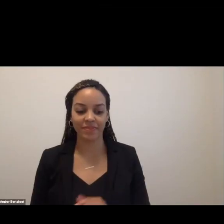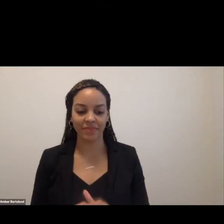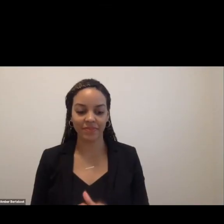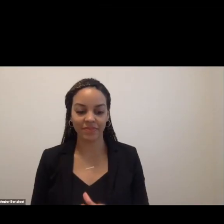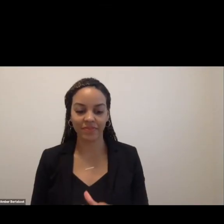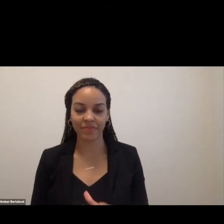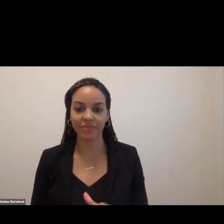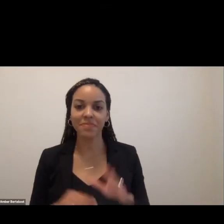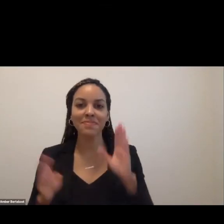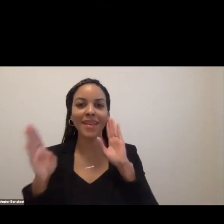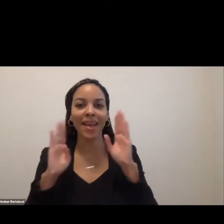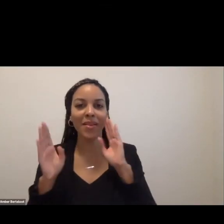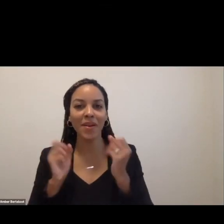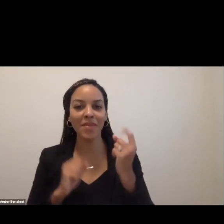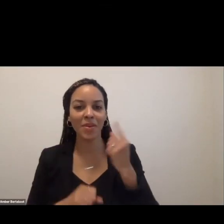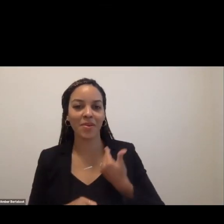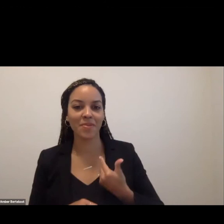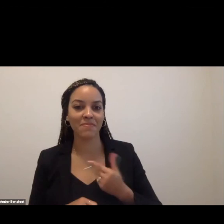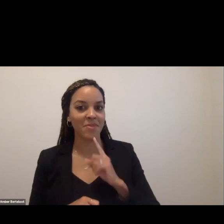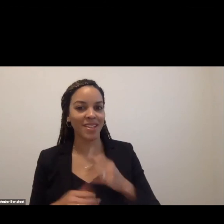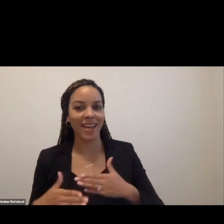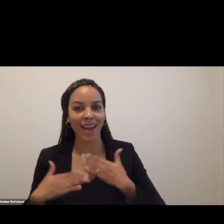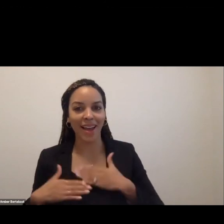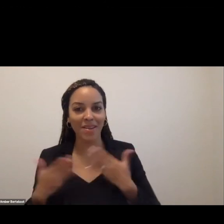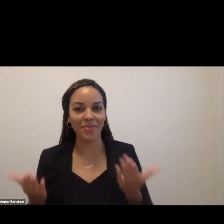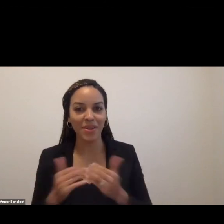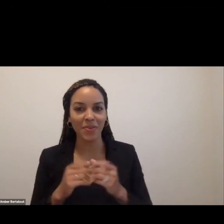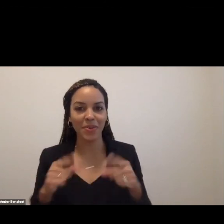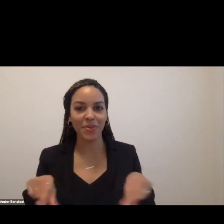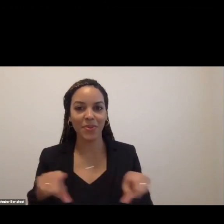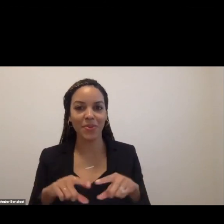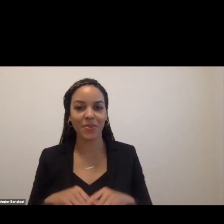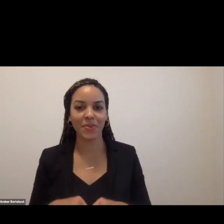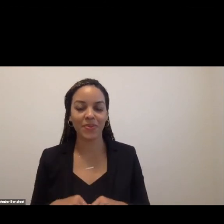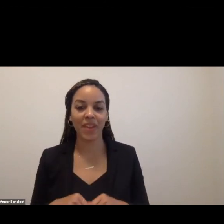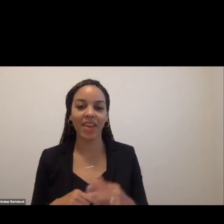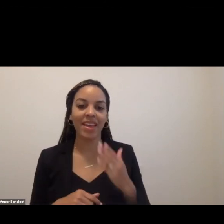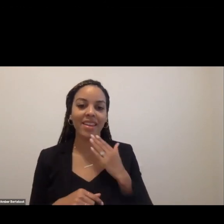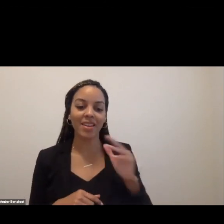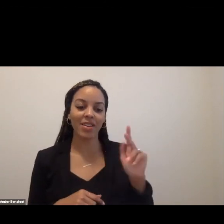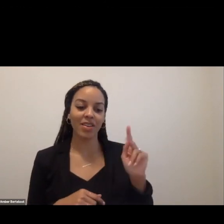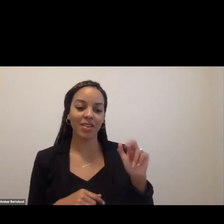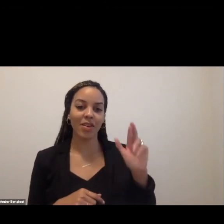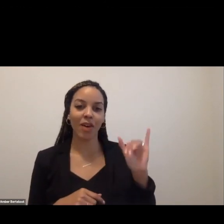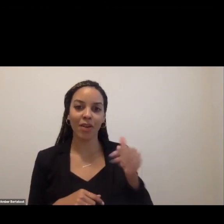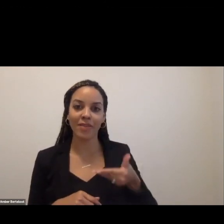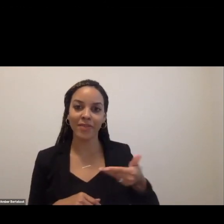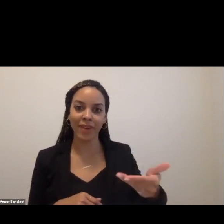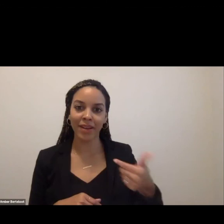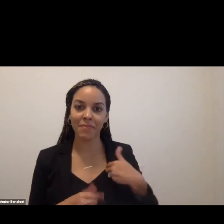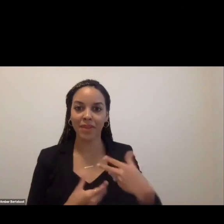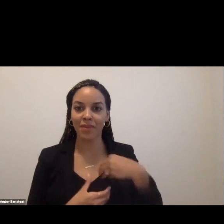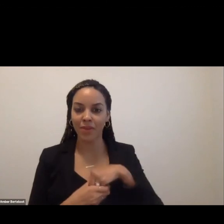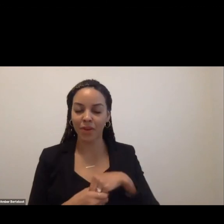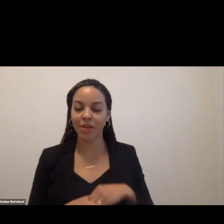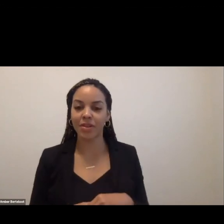So hello, everybody. I'm really happy to be with you. And thank you, Kari, for the invitation and